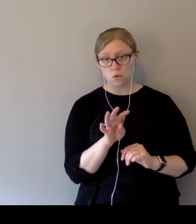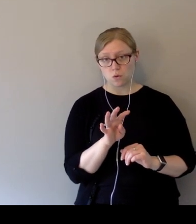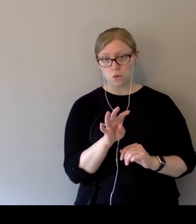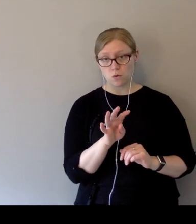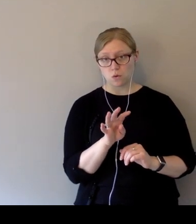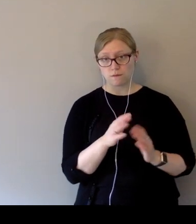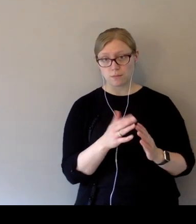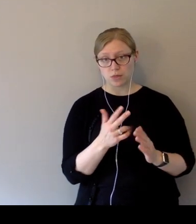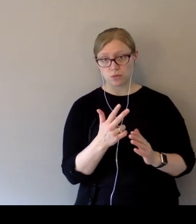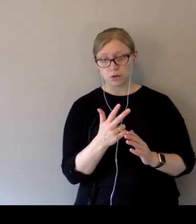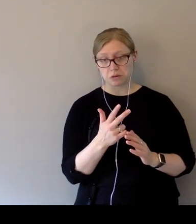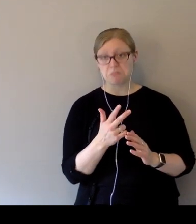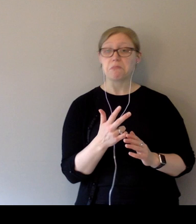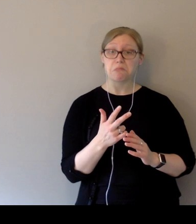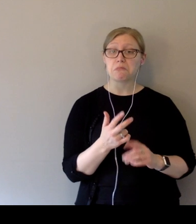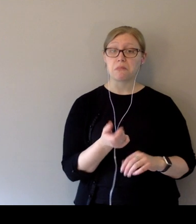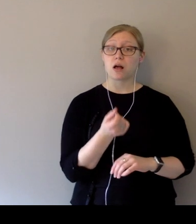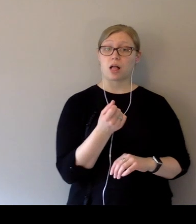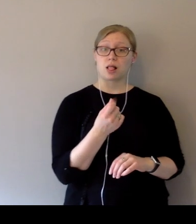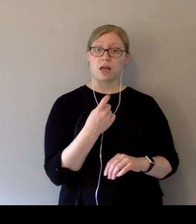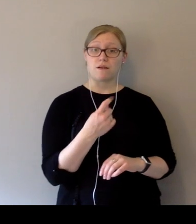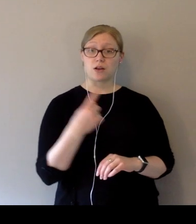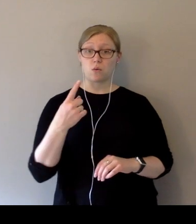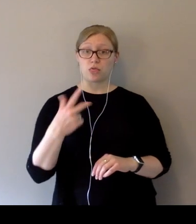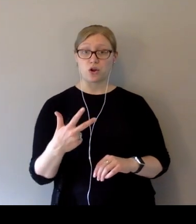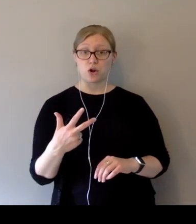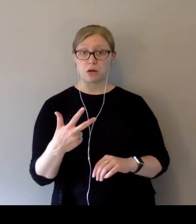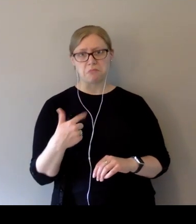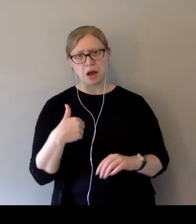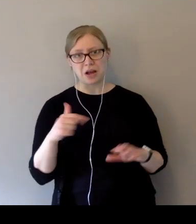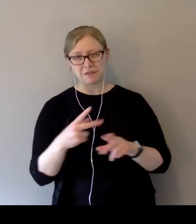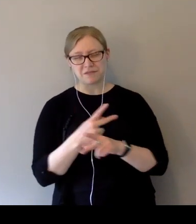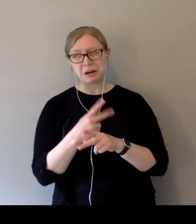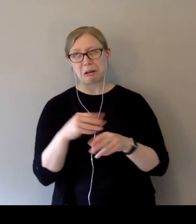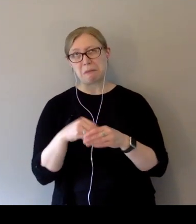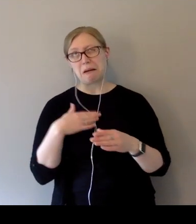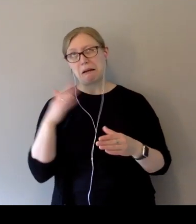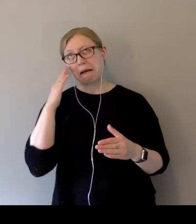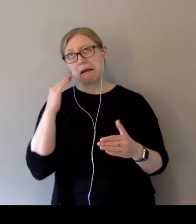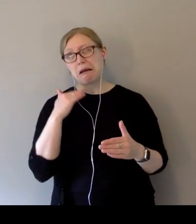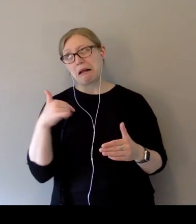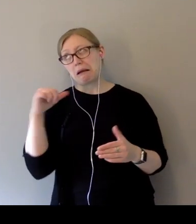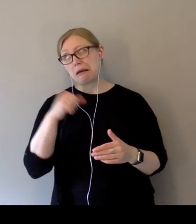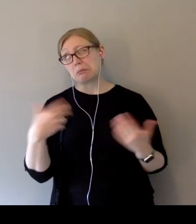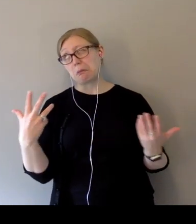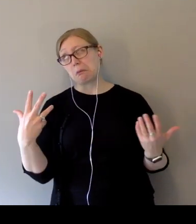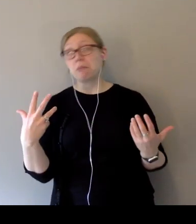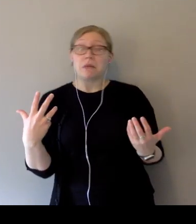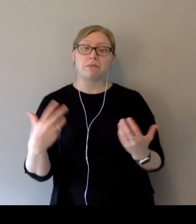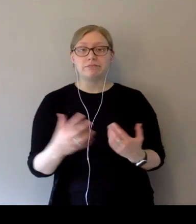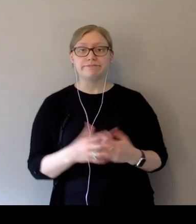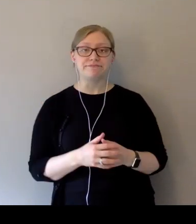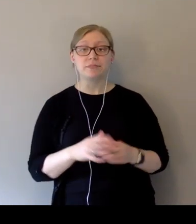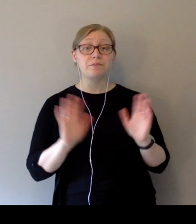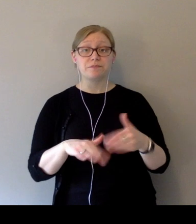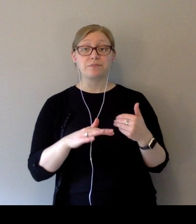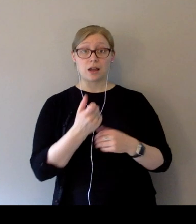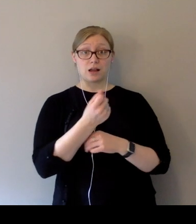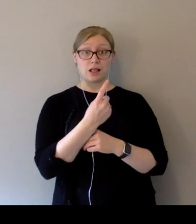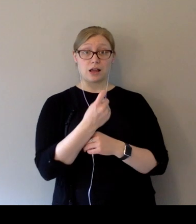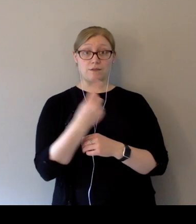divided by 3. And so it's 11 1/3. I guess I could have done that in my head. Huh? So 11 1/3.